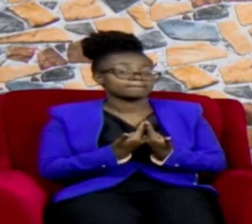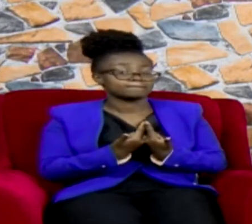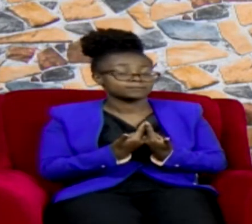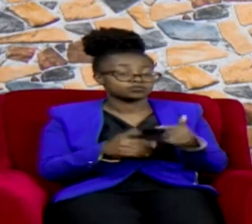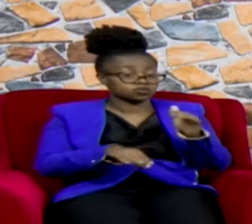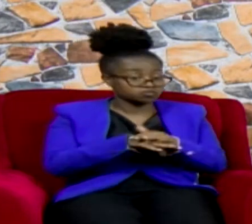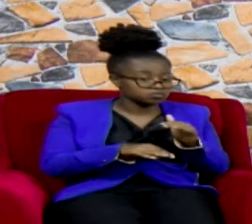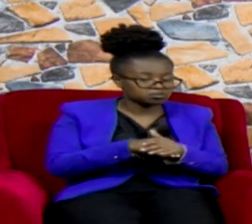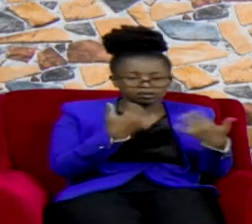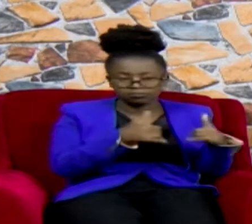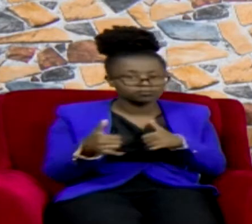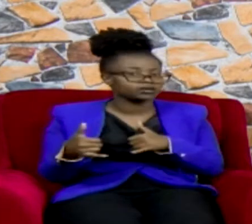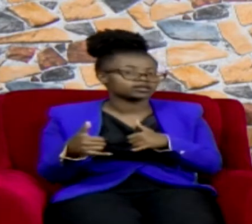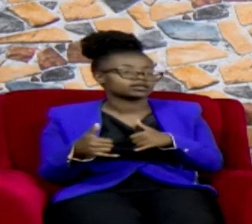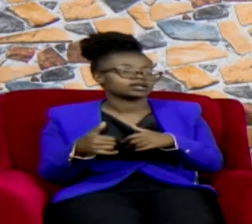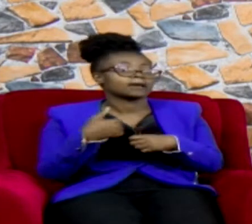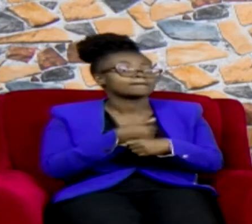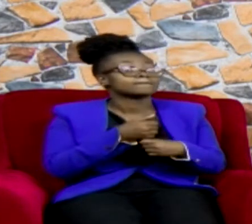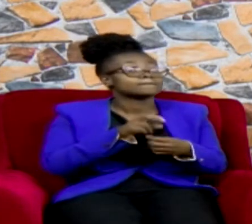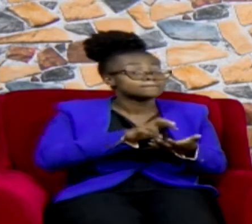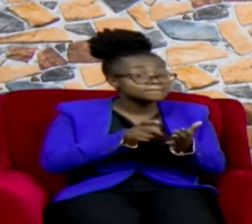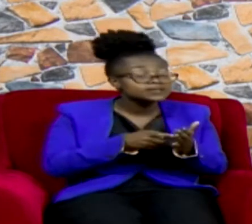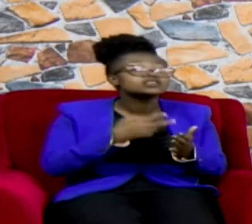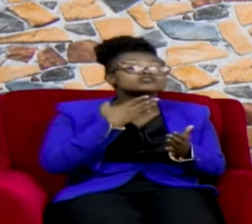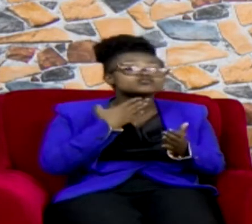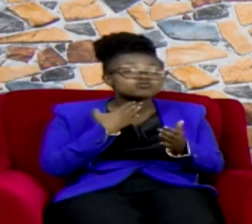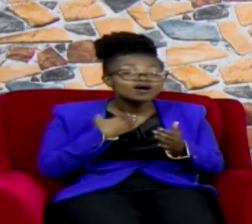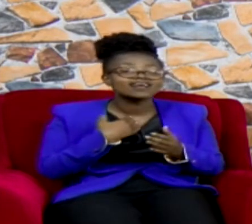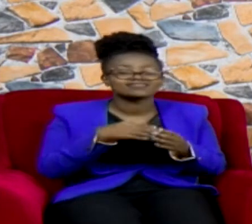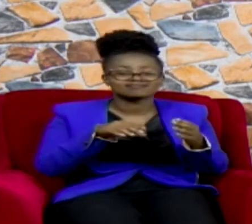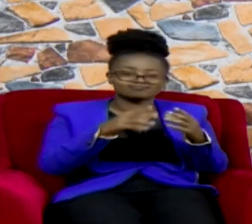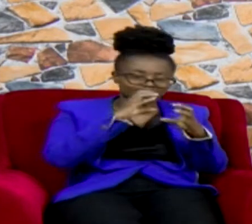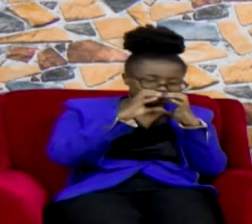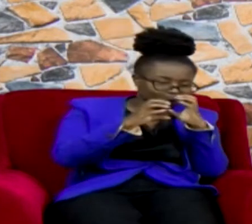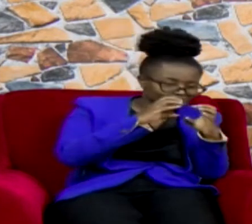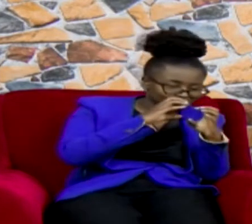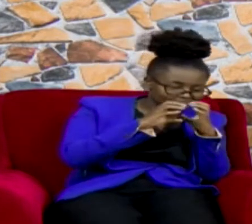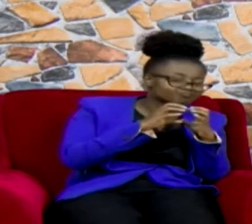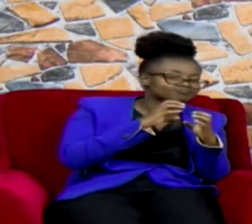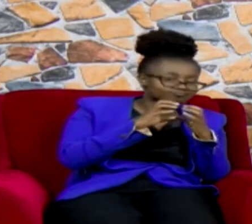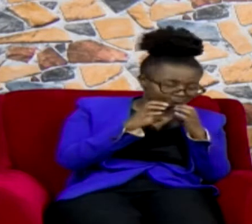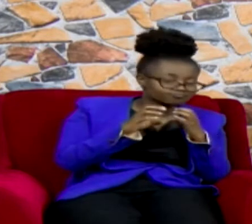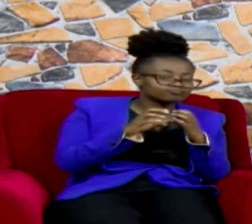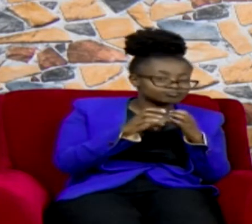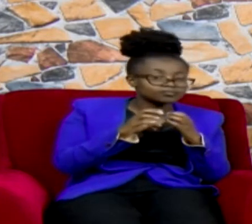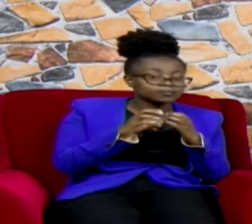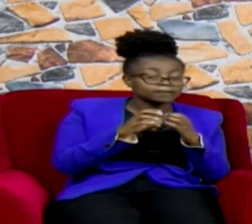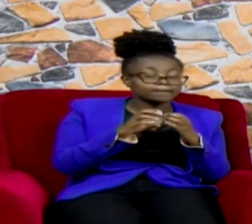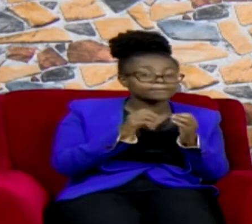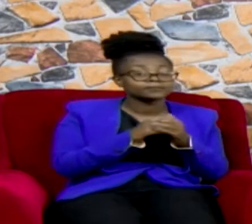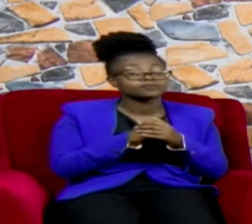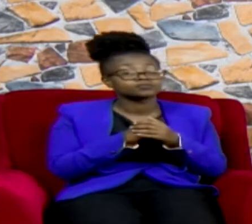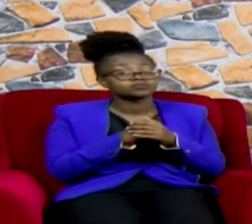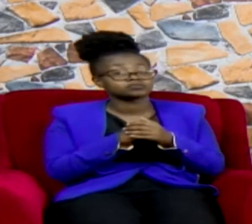Soccer, playing soccer means you have to communicate non-verbal. Oh yes, yes, that's right. Yes. Yes.